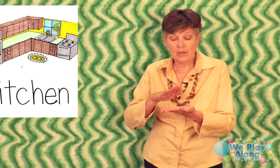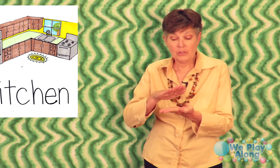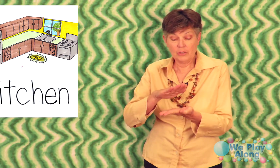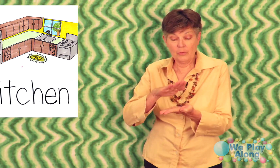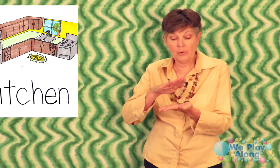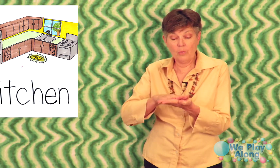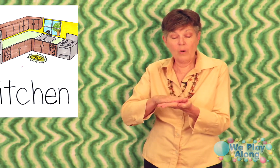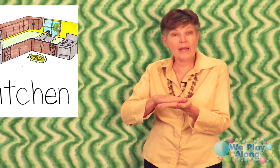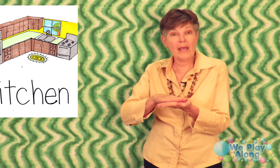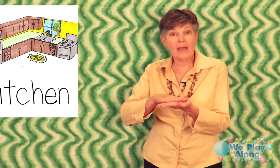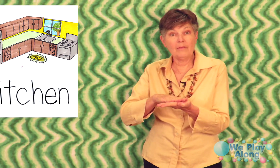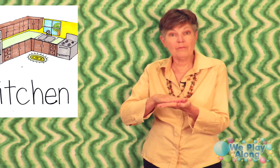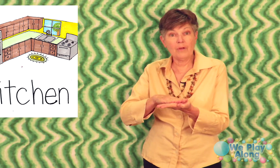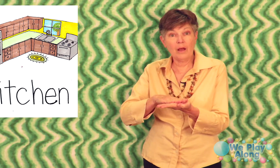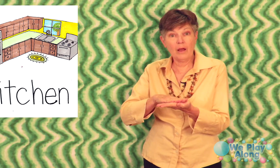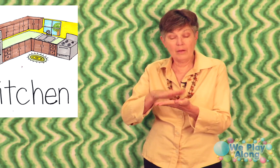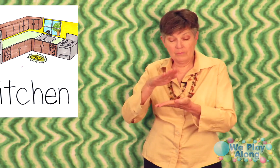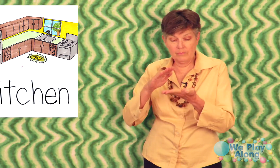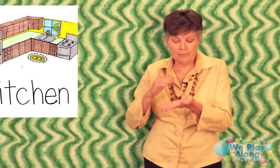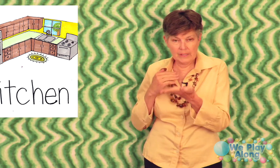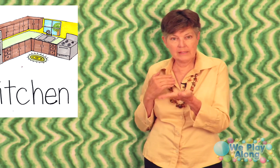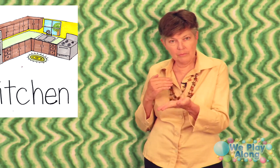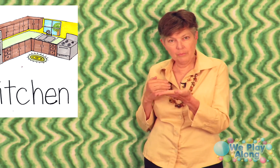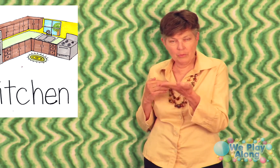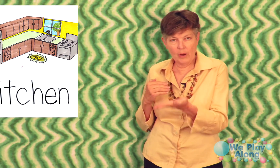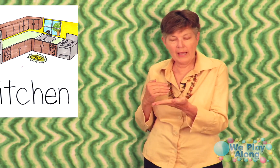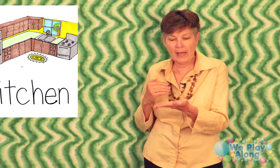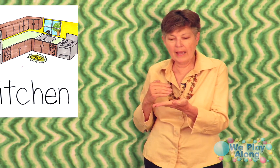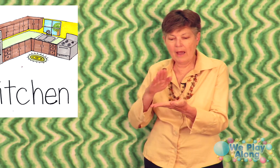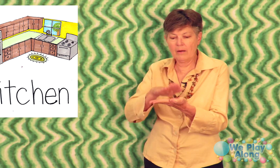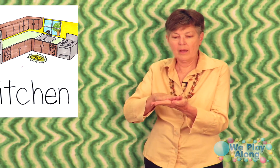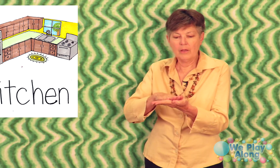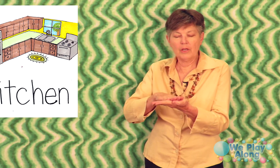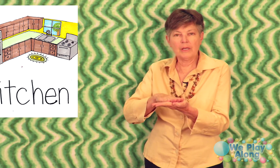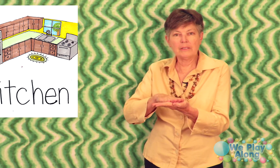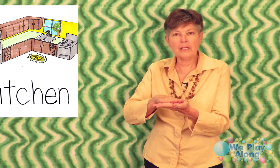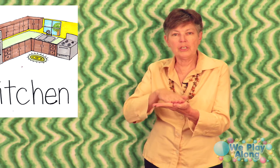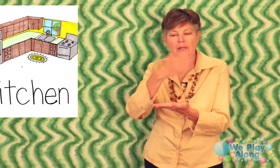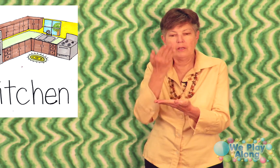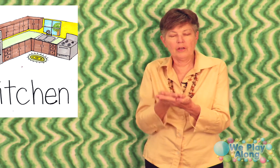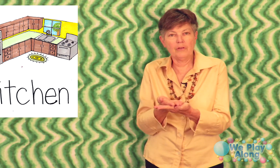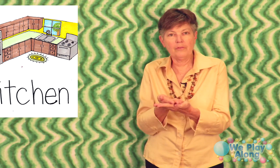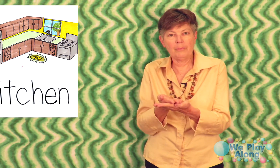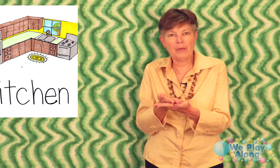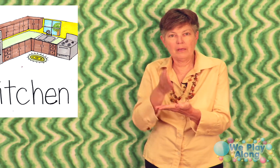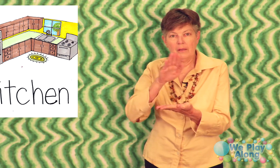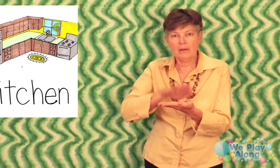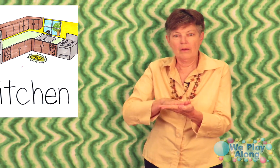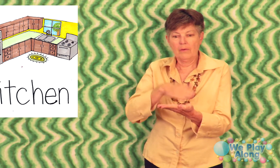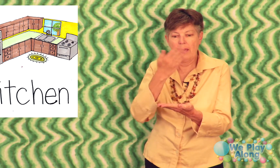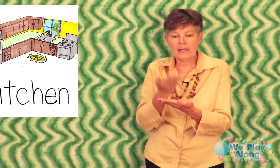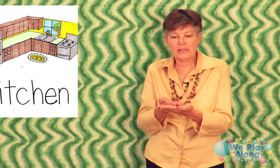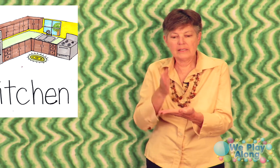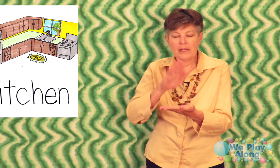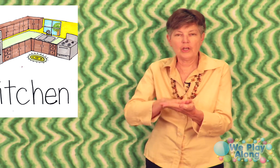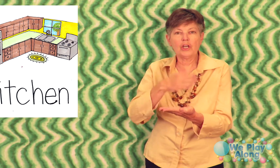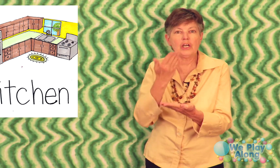So you put one hand, put one hand out, you're going to touch it, and then you're going to flip it. Okay, so it's like you're